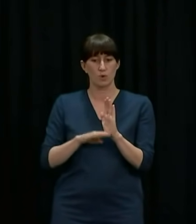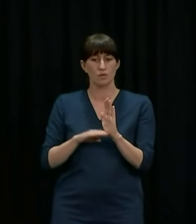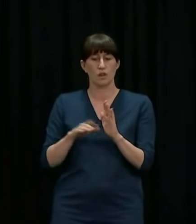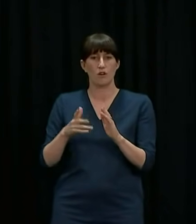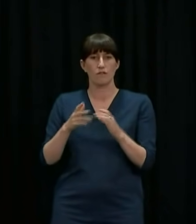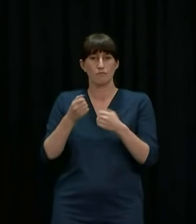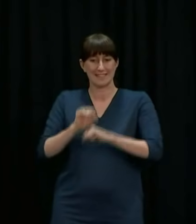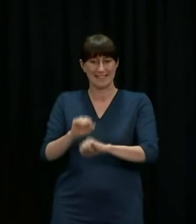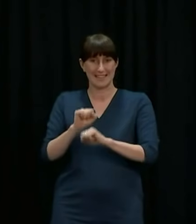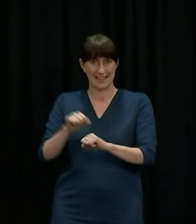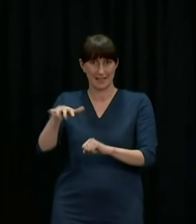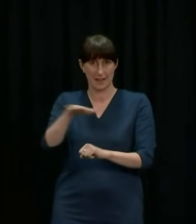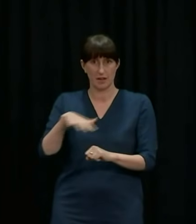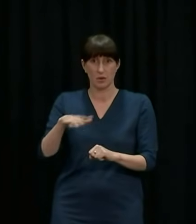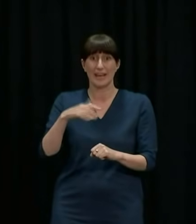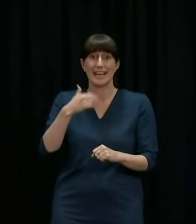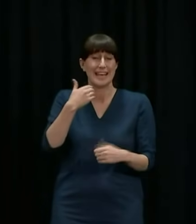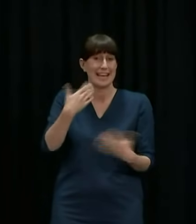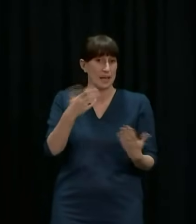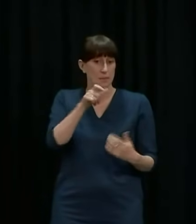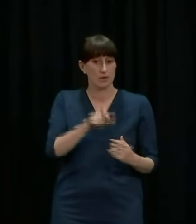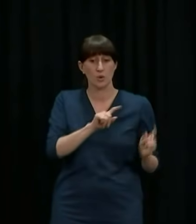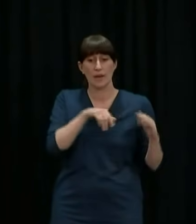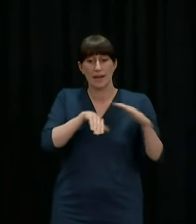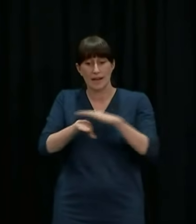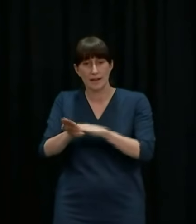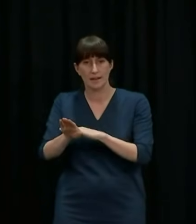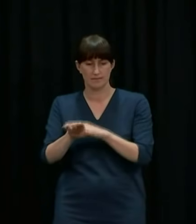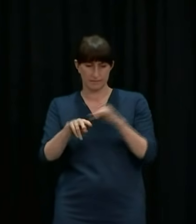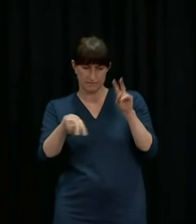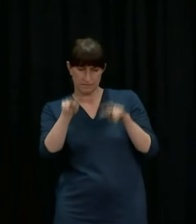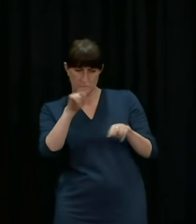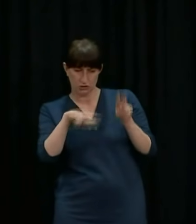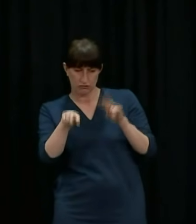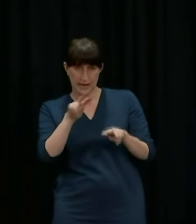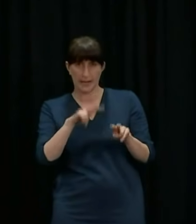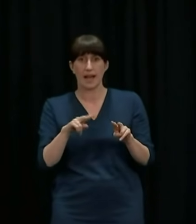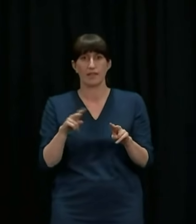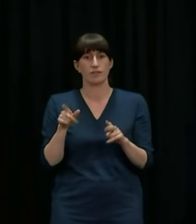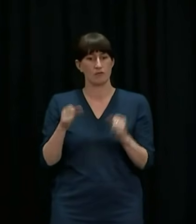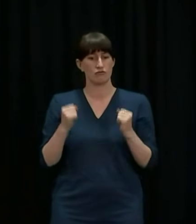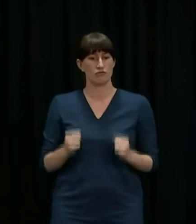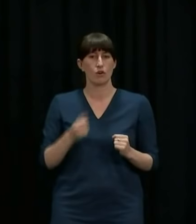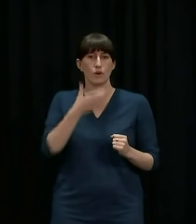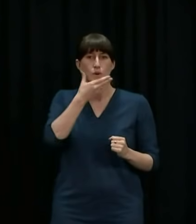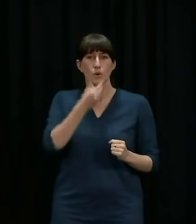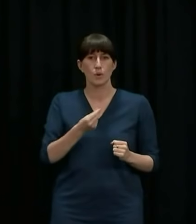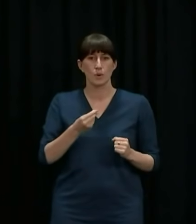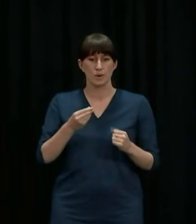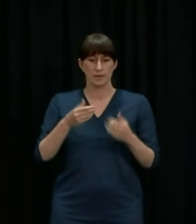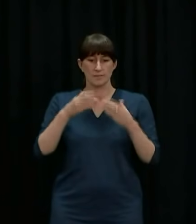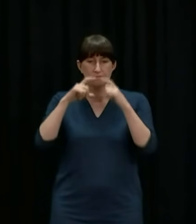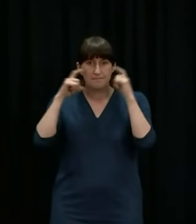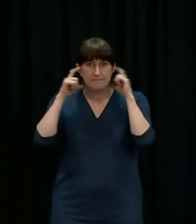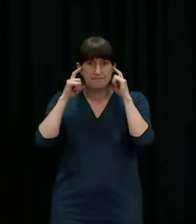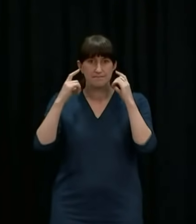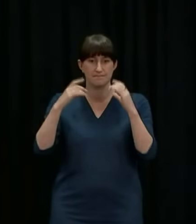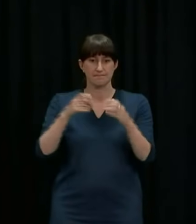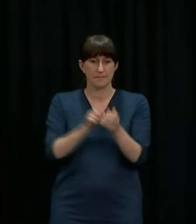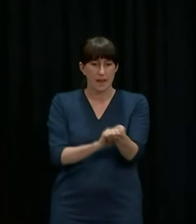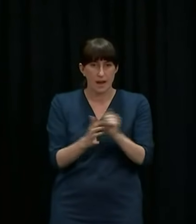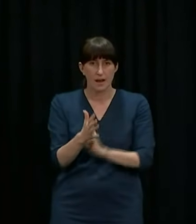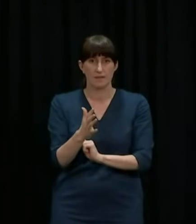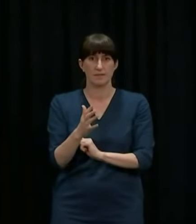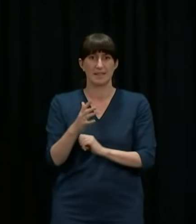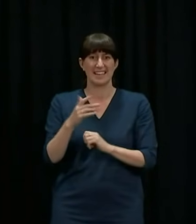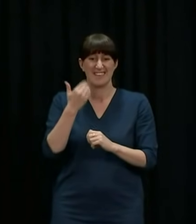safe, including screening everyone coming in and, of course, very rigid use of PPE and intensive cleaning between each